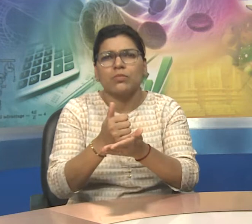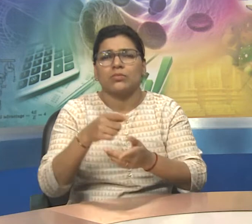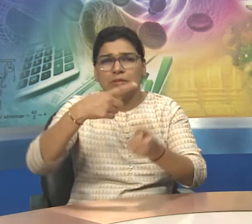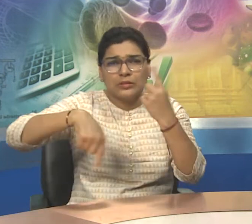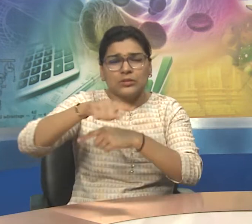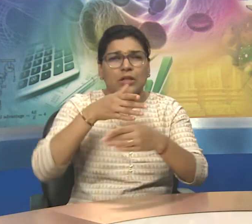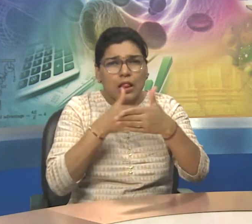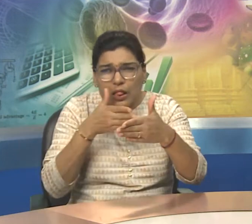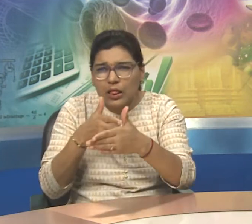Welfare